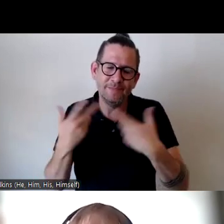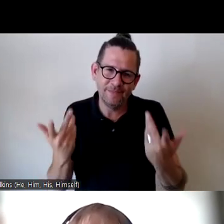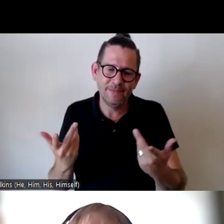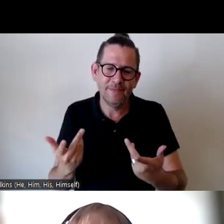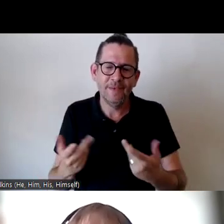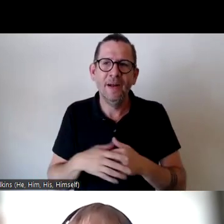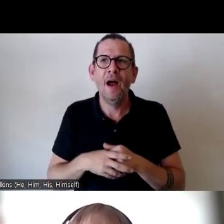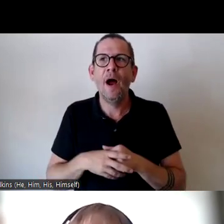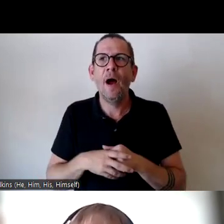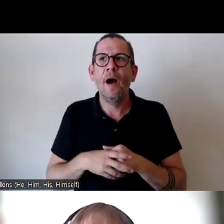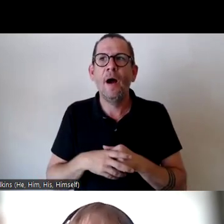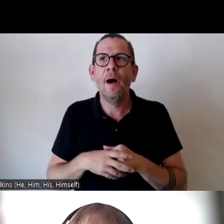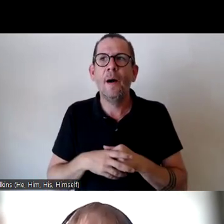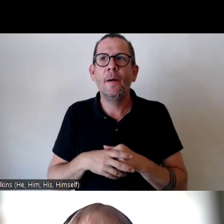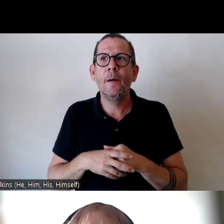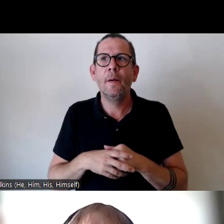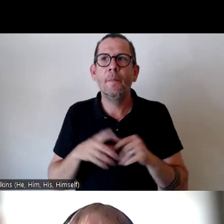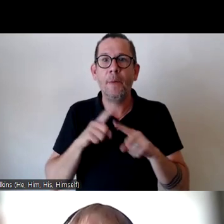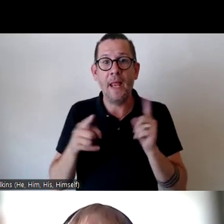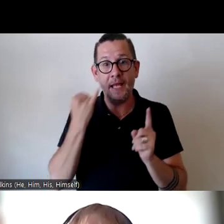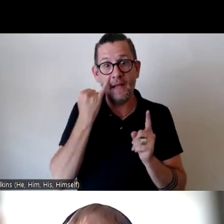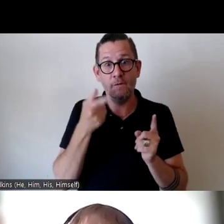up so much more time.